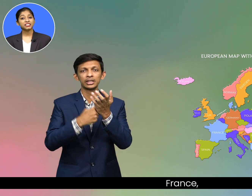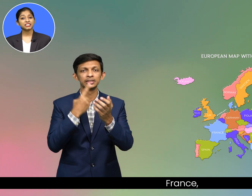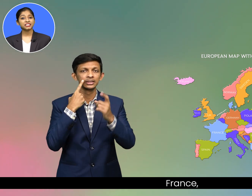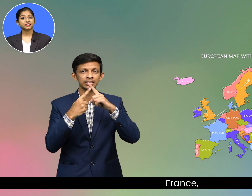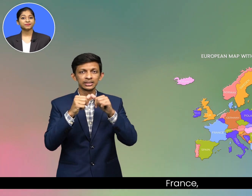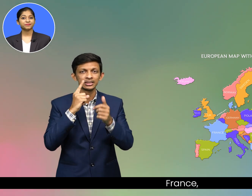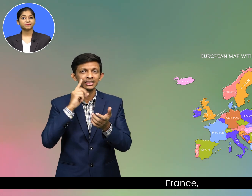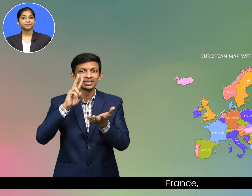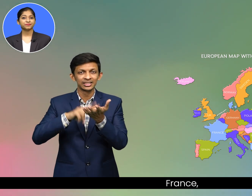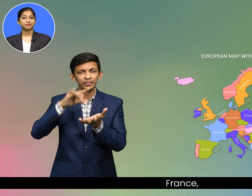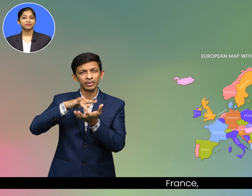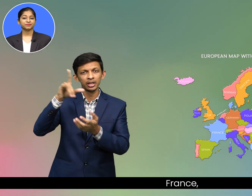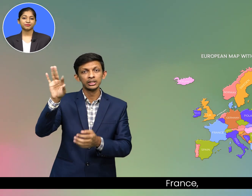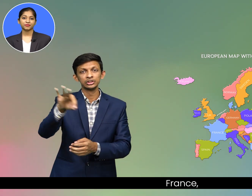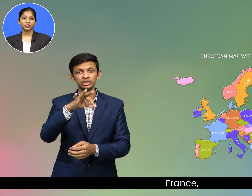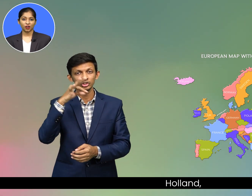France,